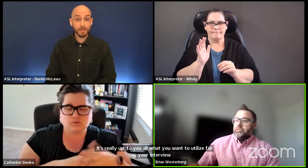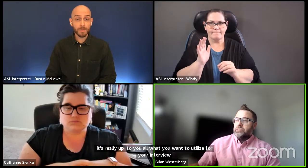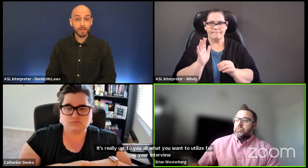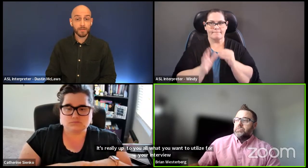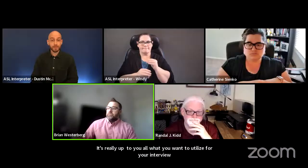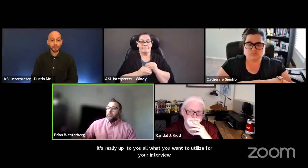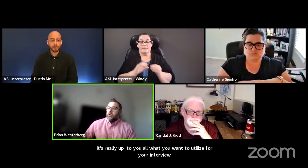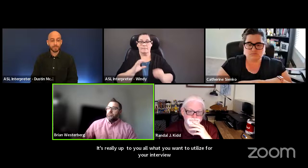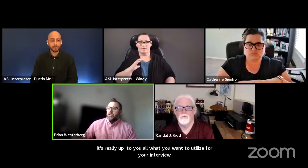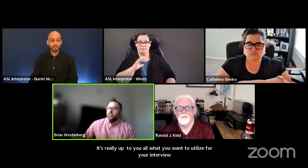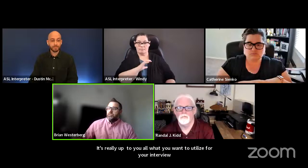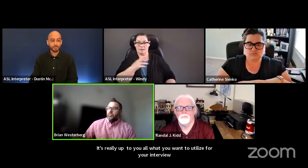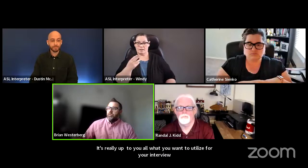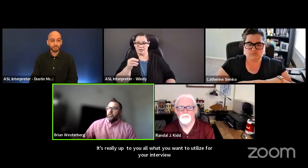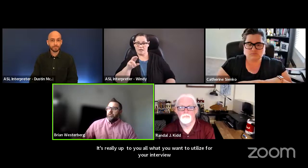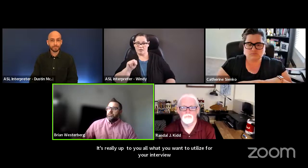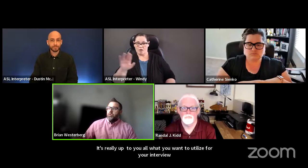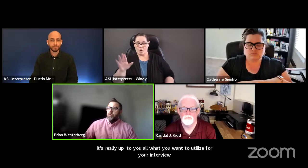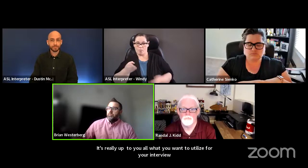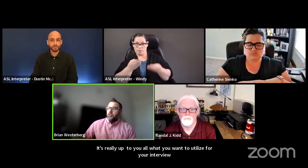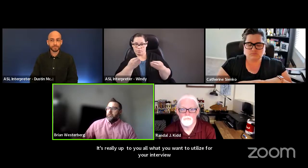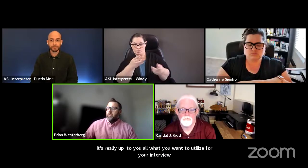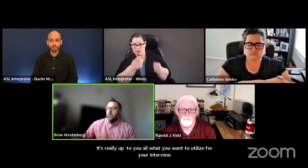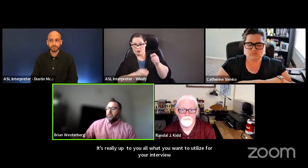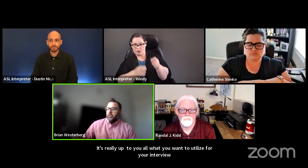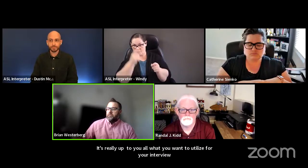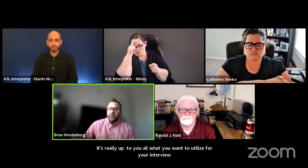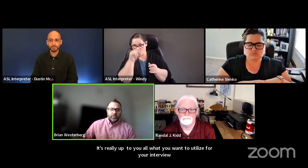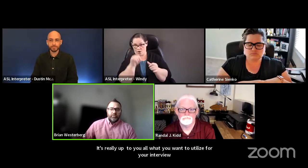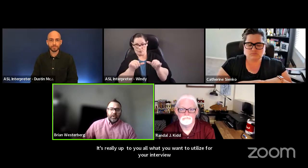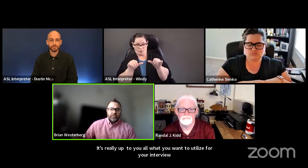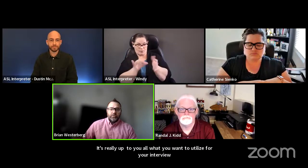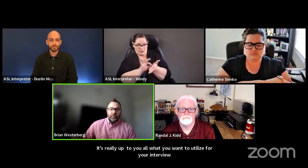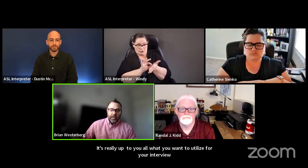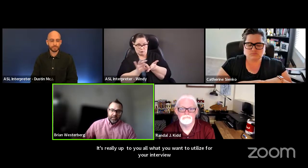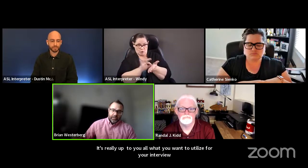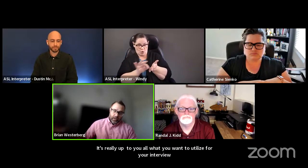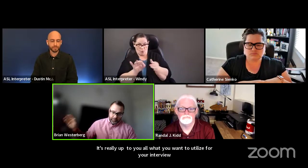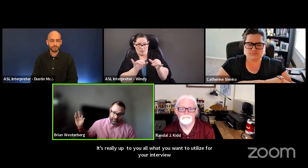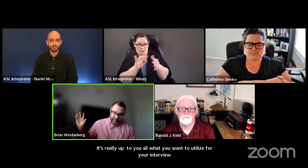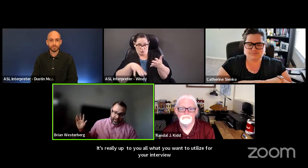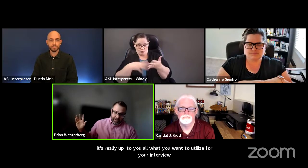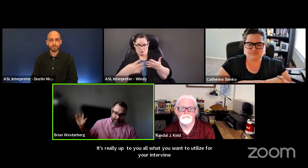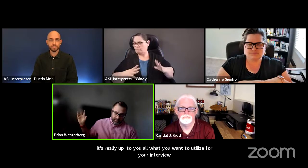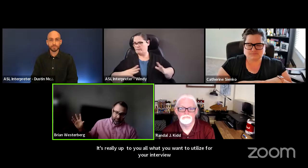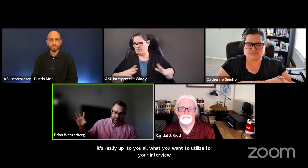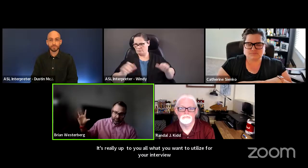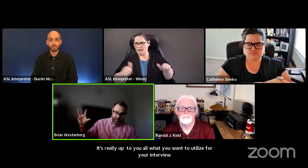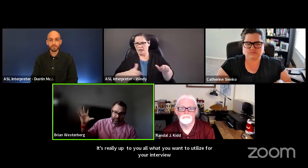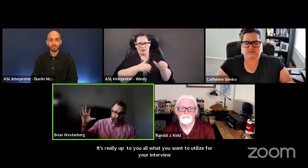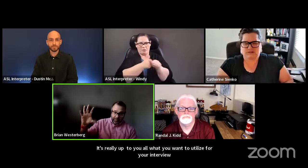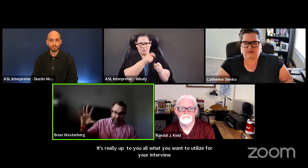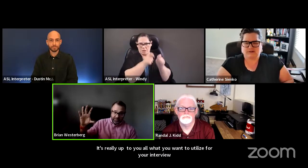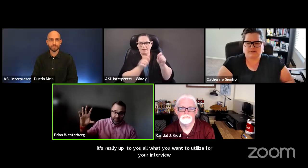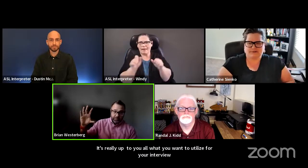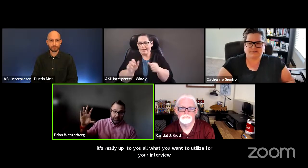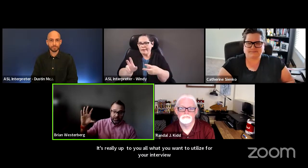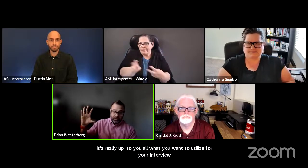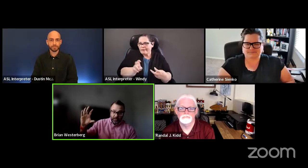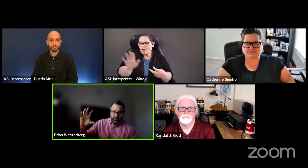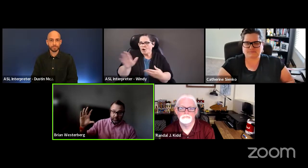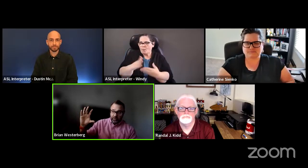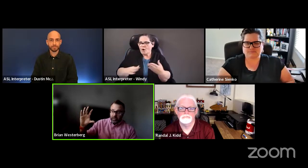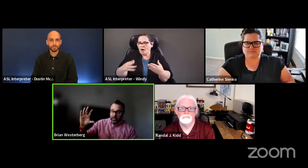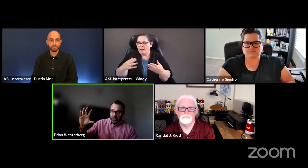Commissioner Herron's proposed changes for the scoring rubric is perfectly fine too, and I can update that. I can take that piece that